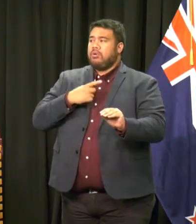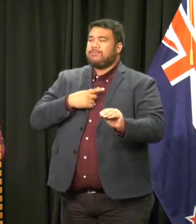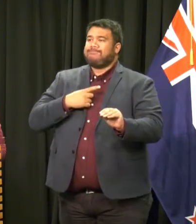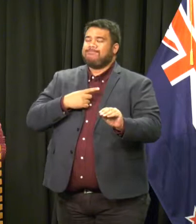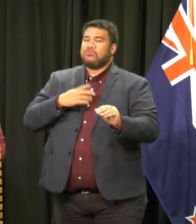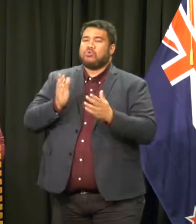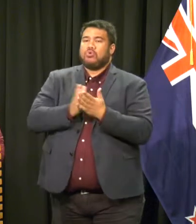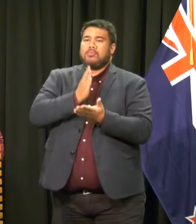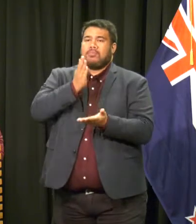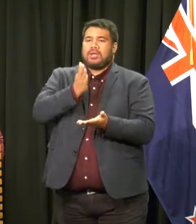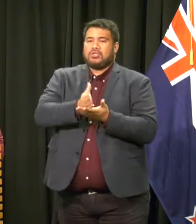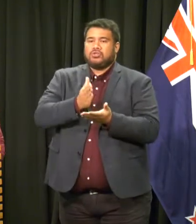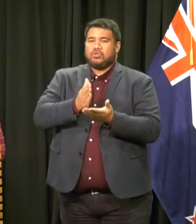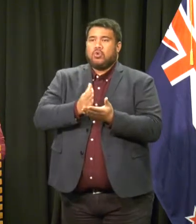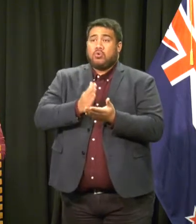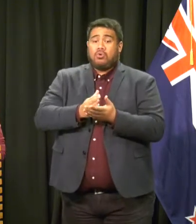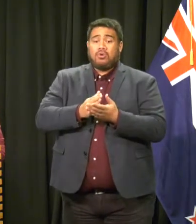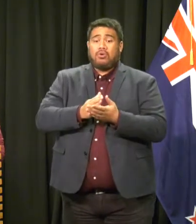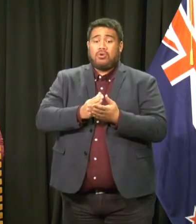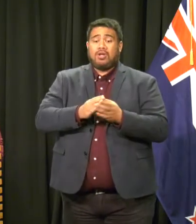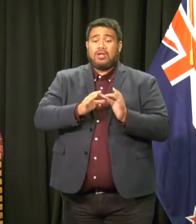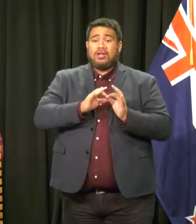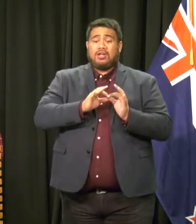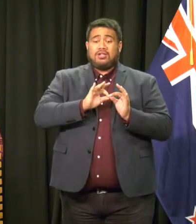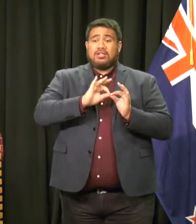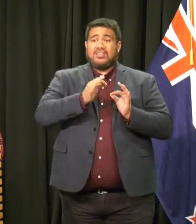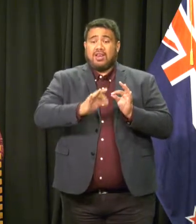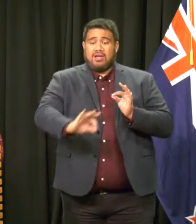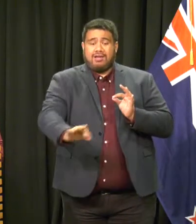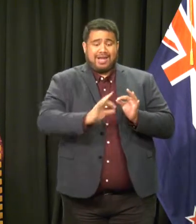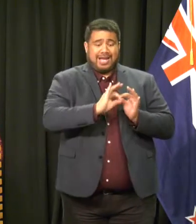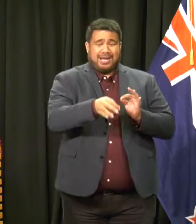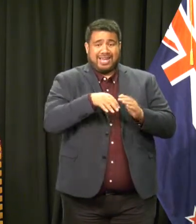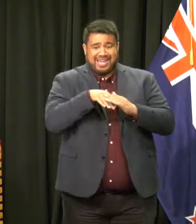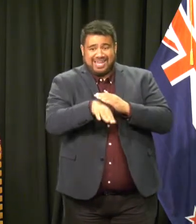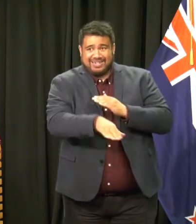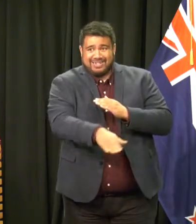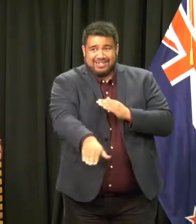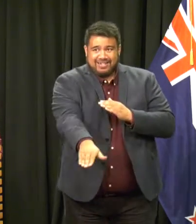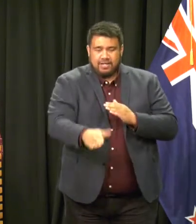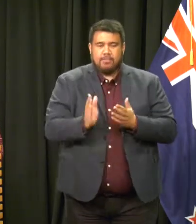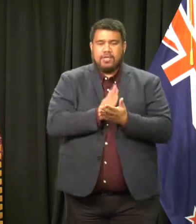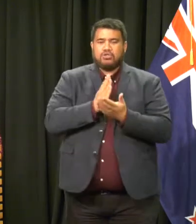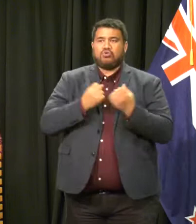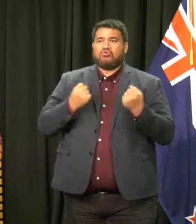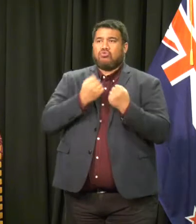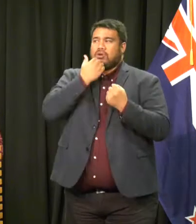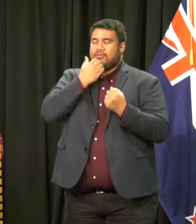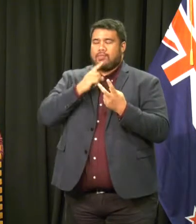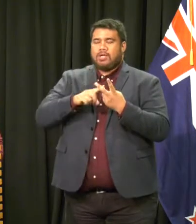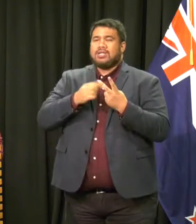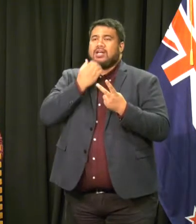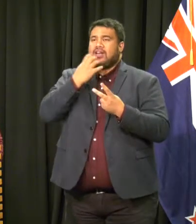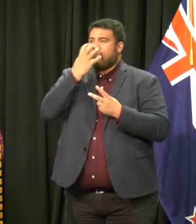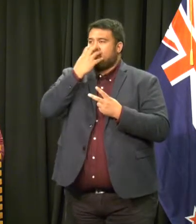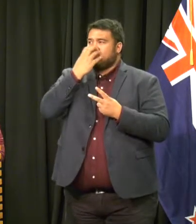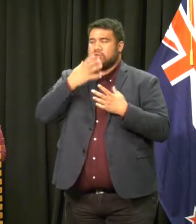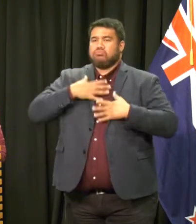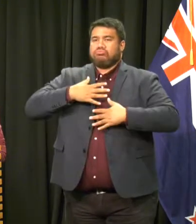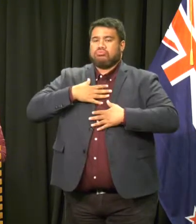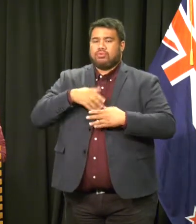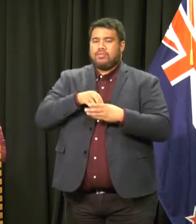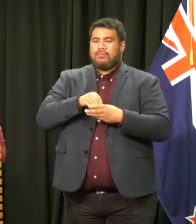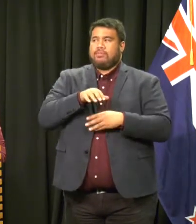that the lines going into the drift were robust and that the levels of oxygen were at the appropriate